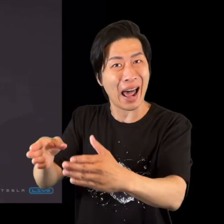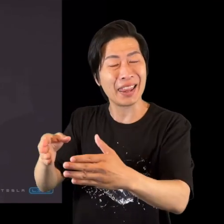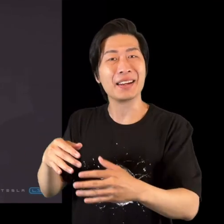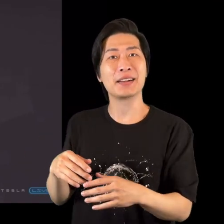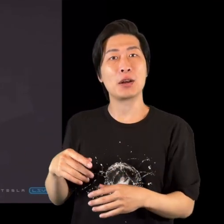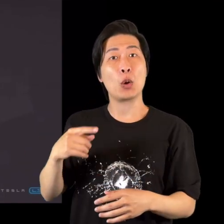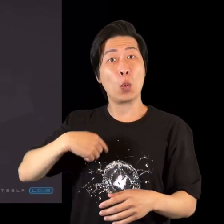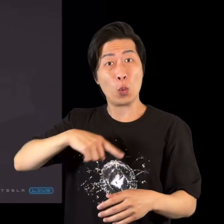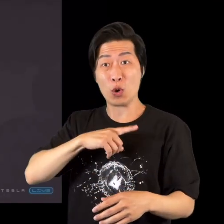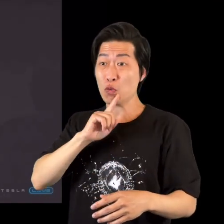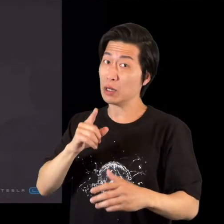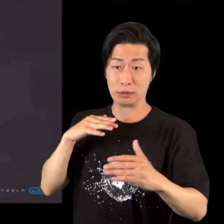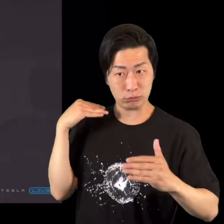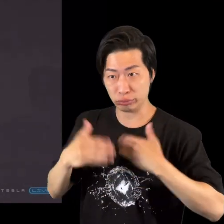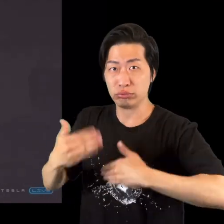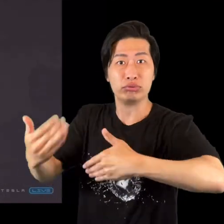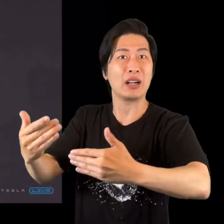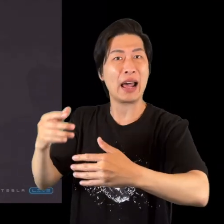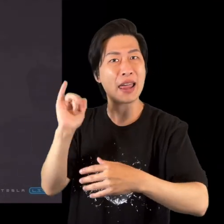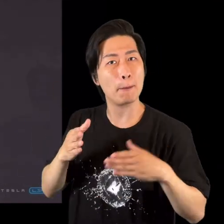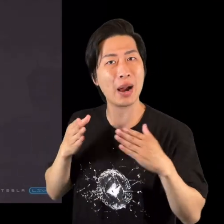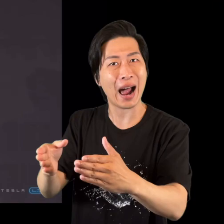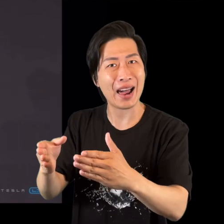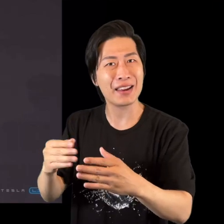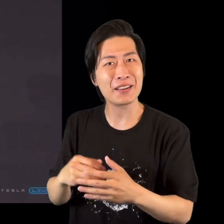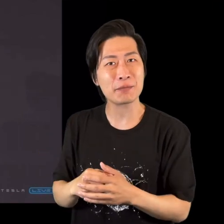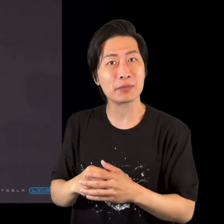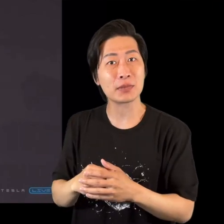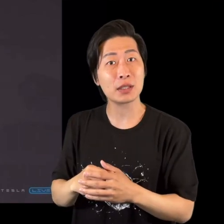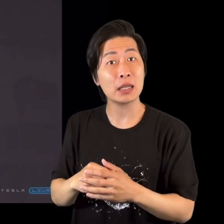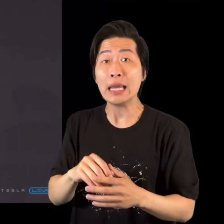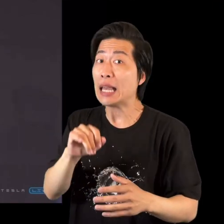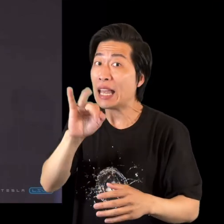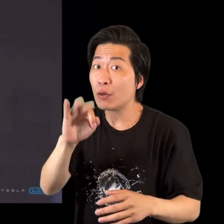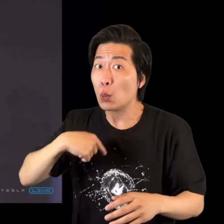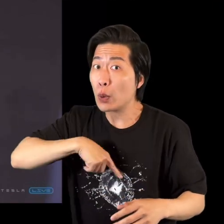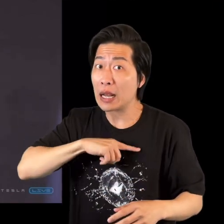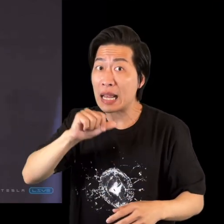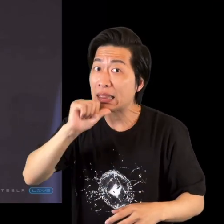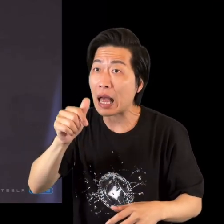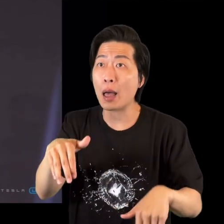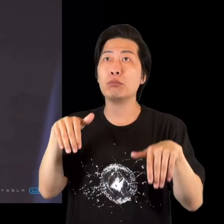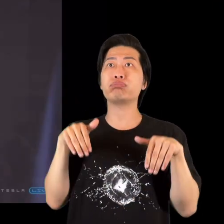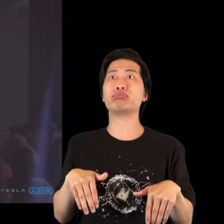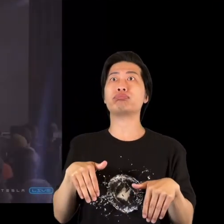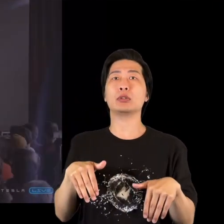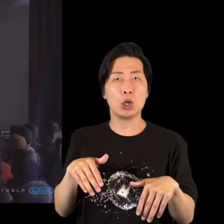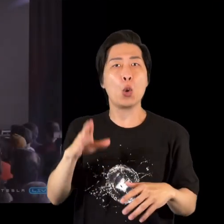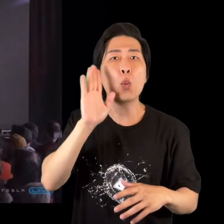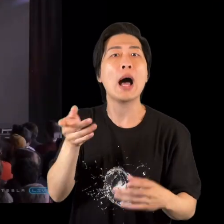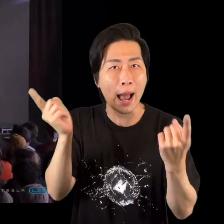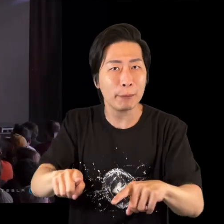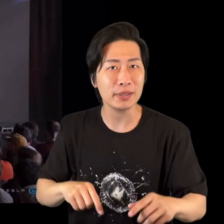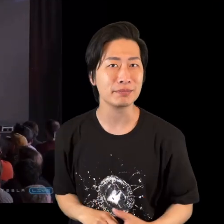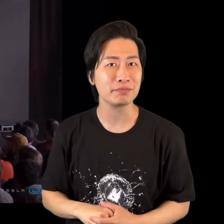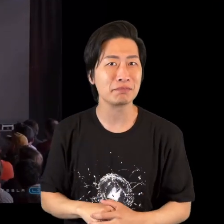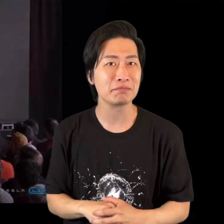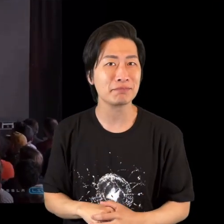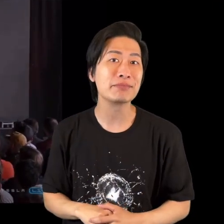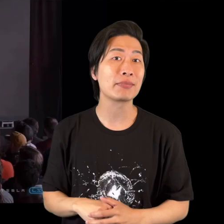that we are accelerating that path, and that so long as we don't get complacent about it, it will happen.